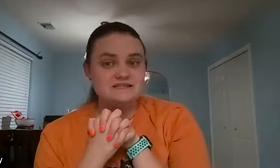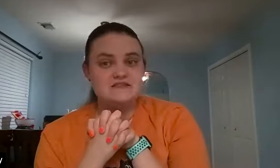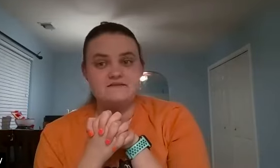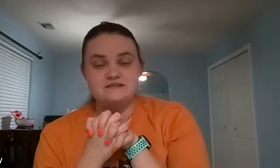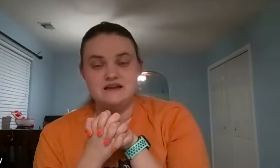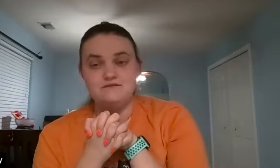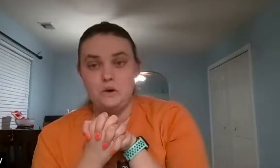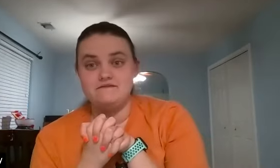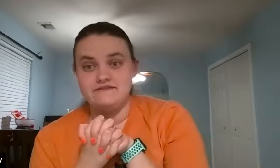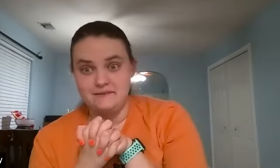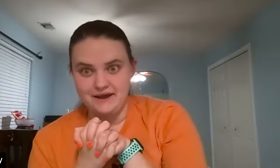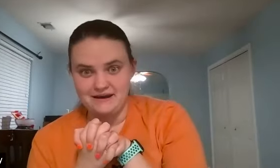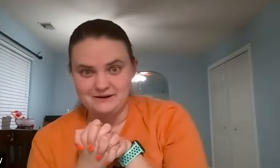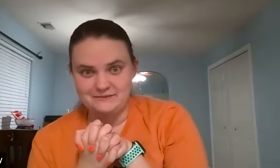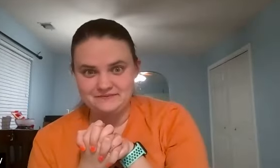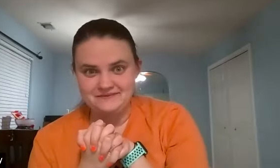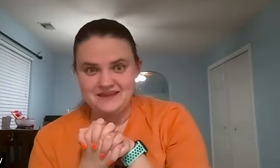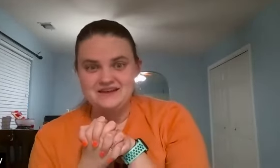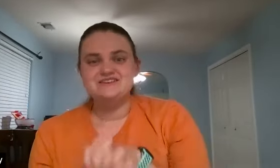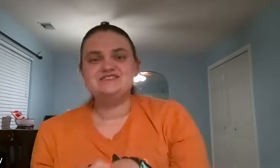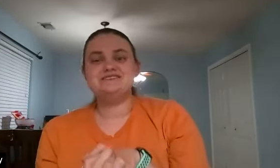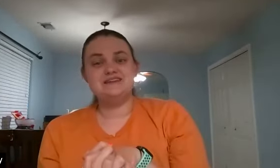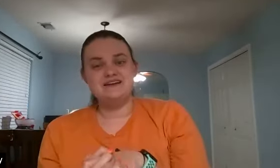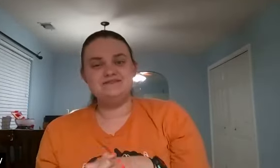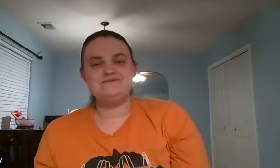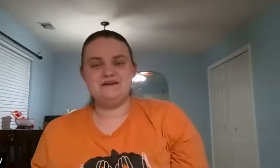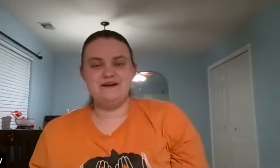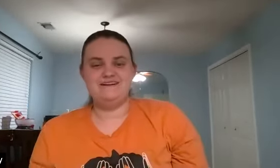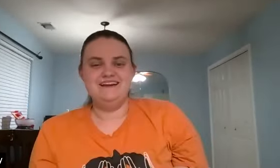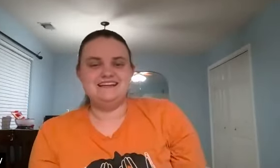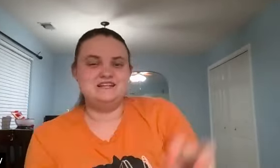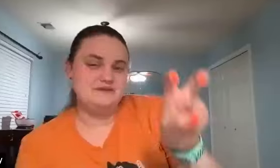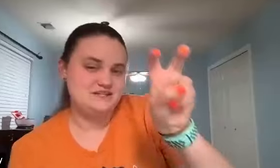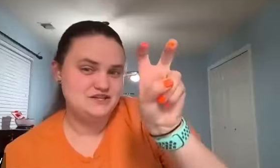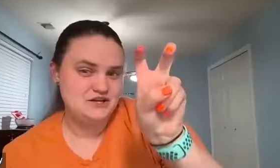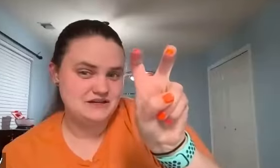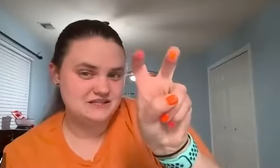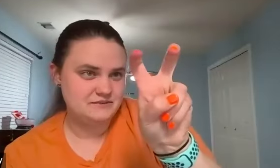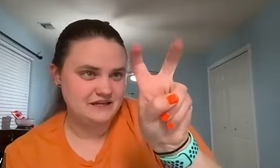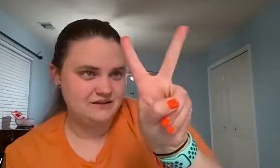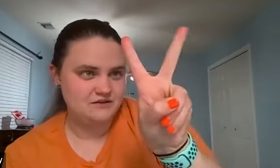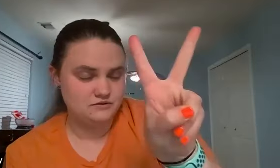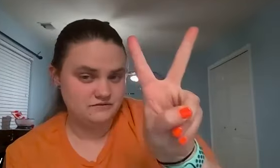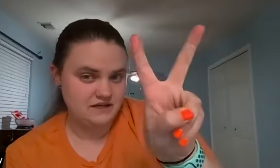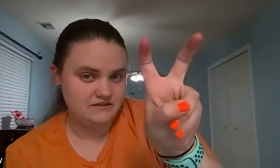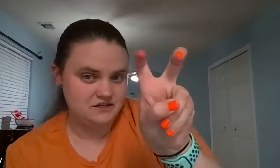is the sign for vampire. So the sign for vampire is going to be it's going to be your V that you have